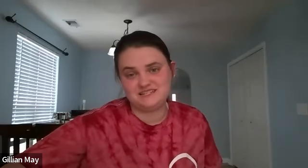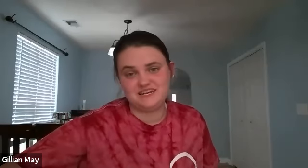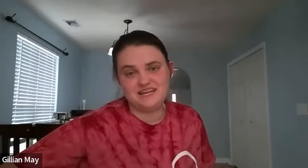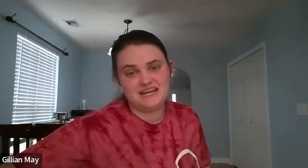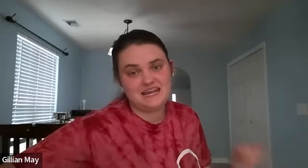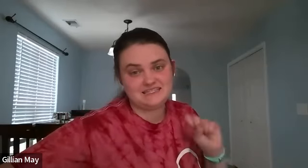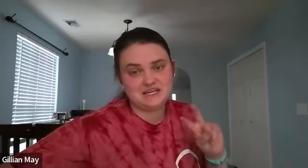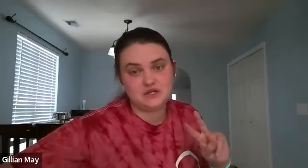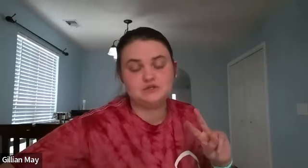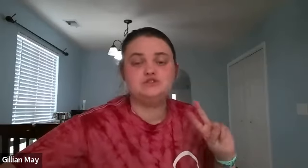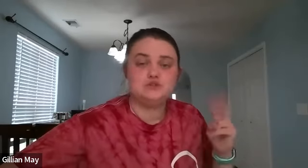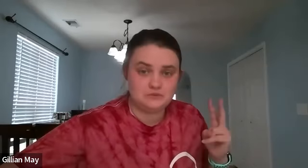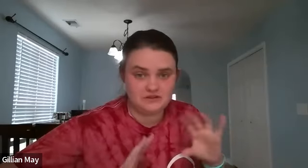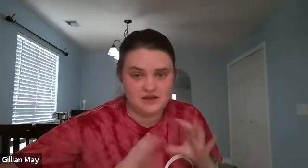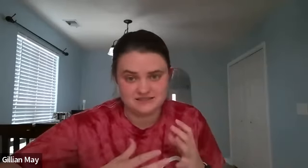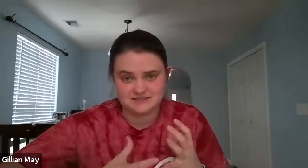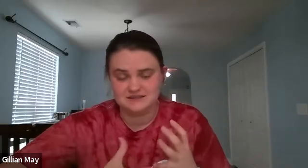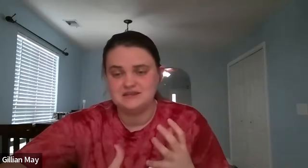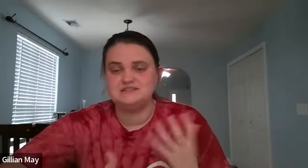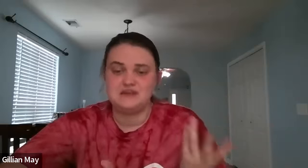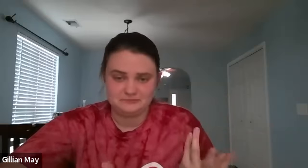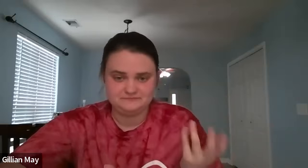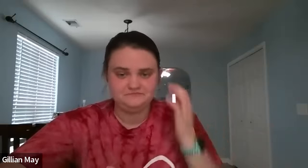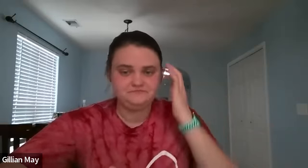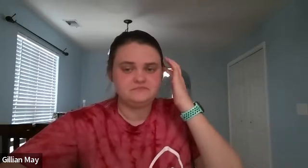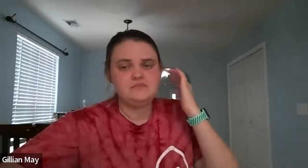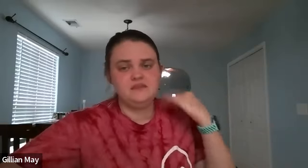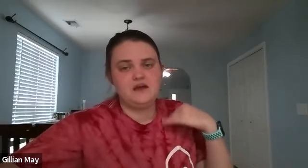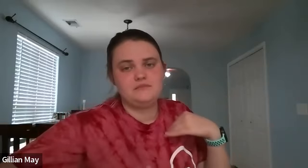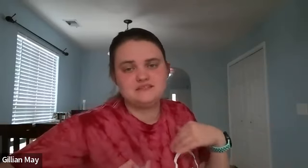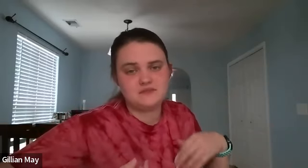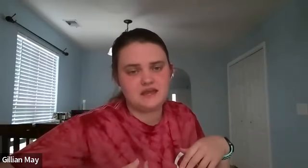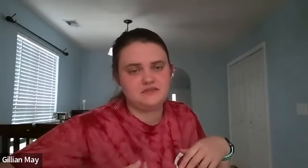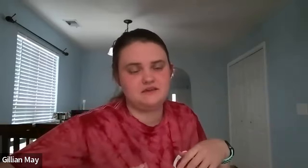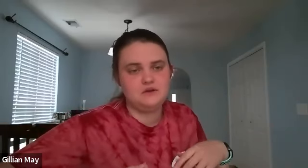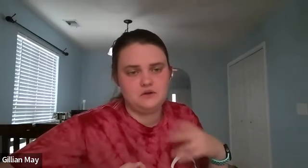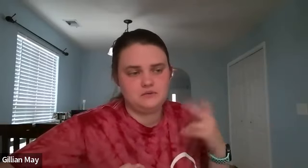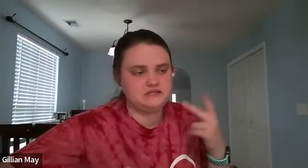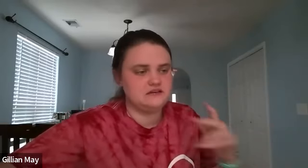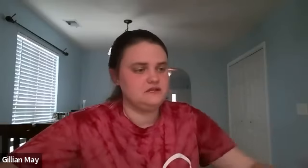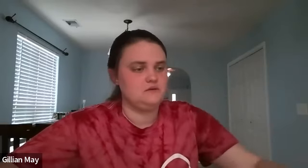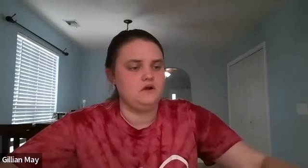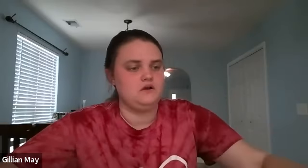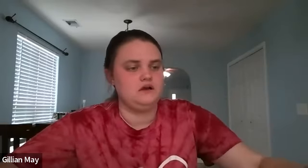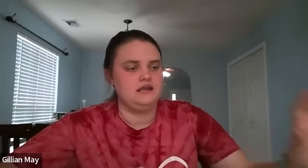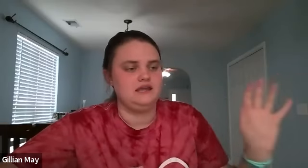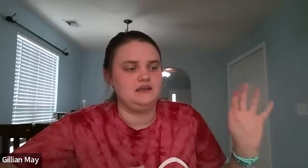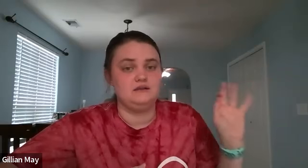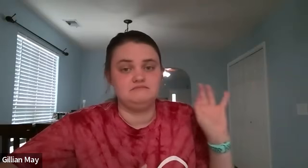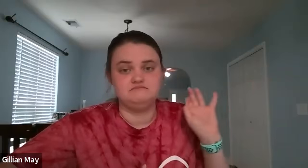interested in an ASL 2 class. So that's something I think we can definitely work on and